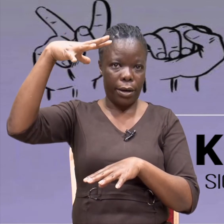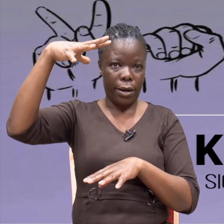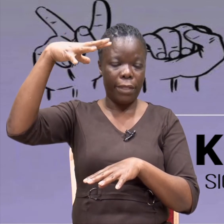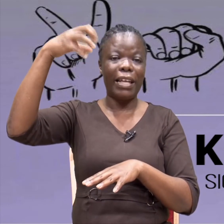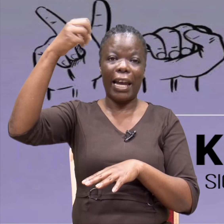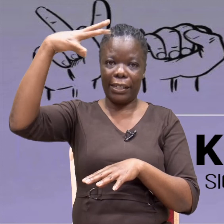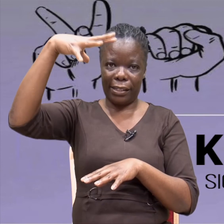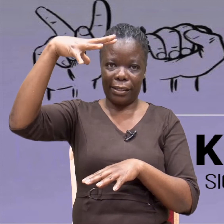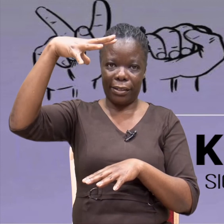the lights.